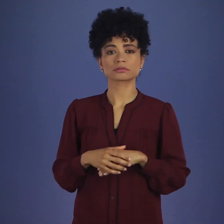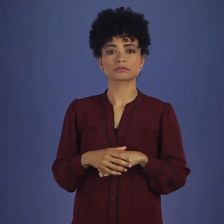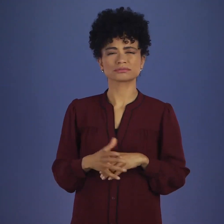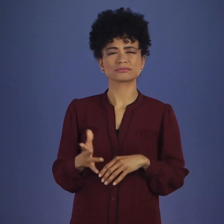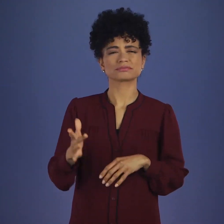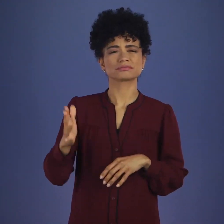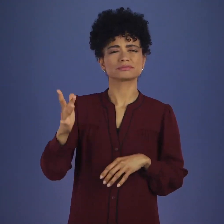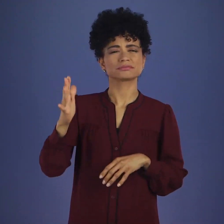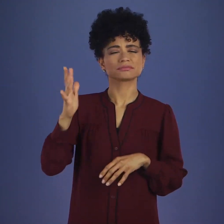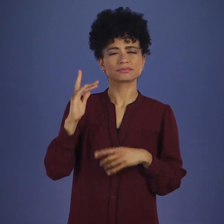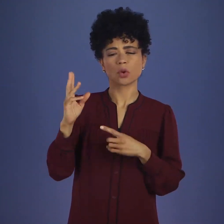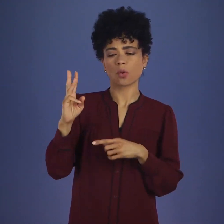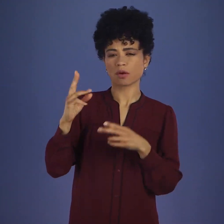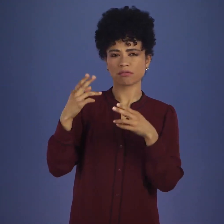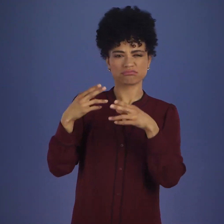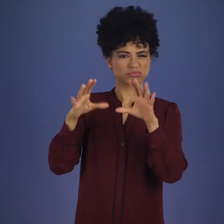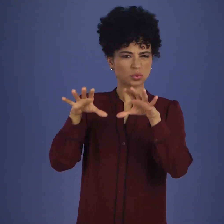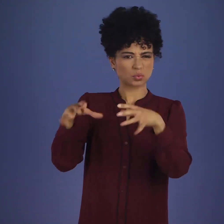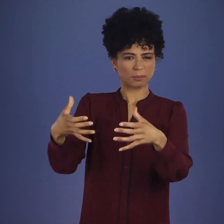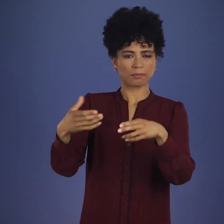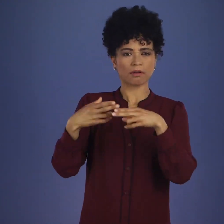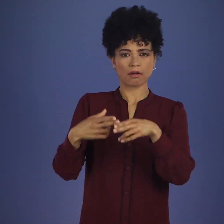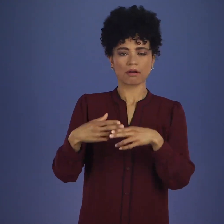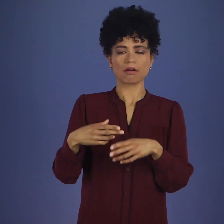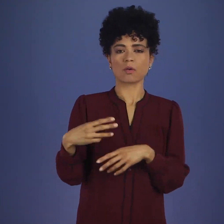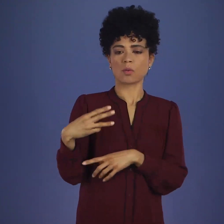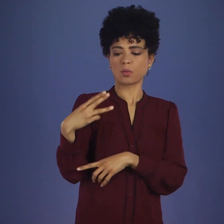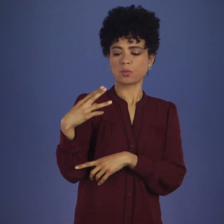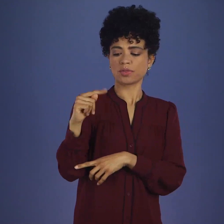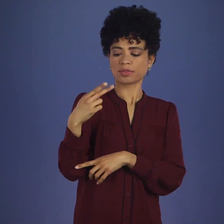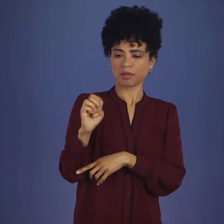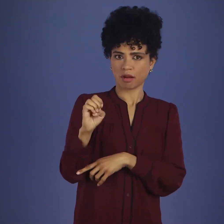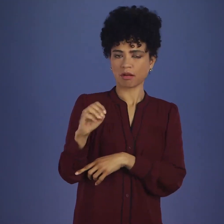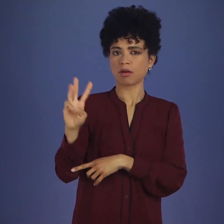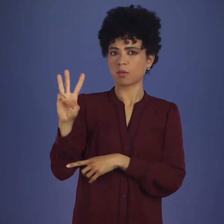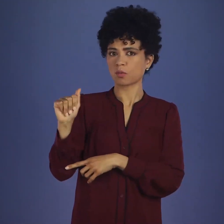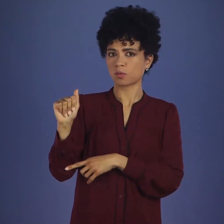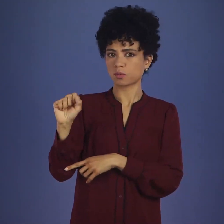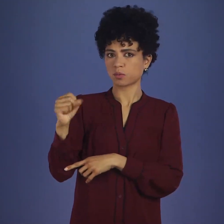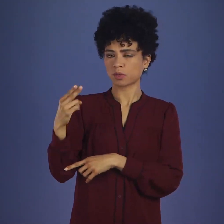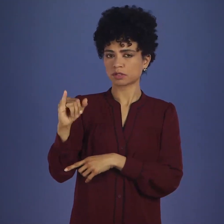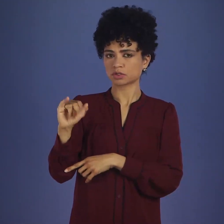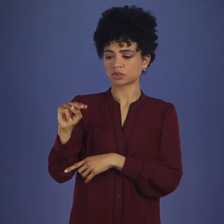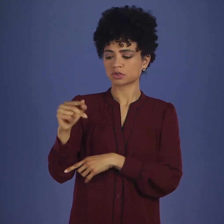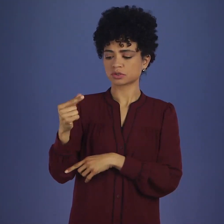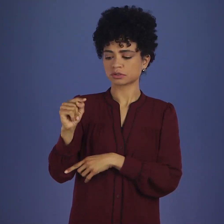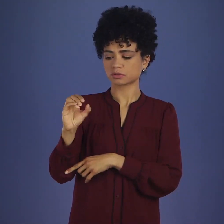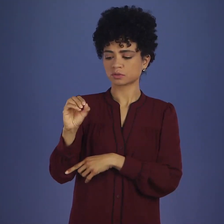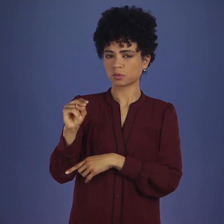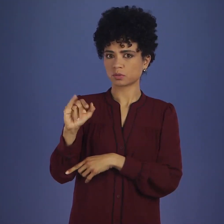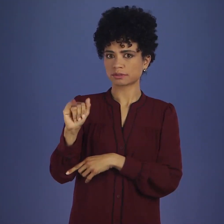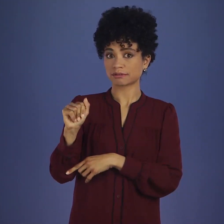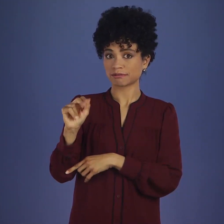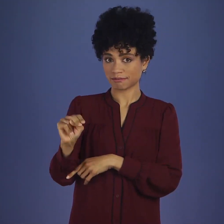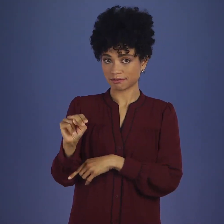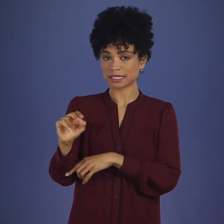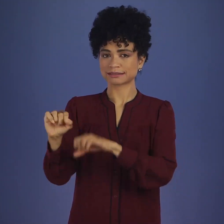The Washingtonian Society, a movement among alcoholics which started in Baltimore a century ago, almost discovered